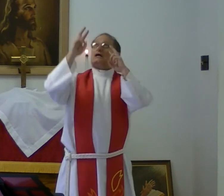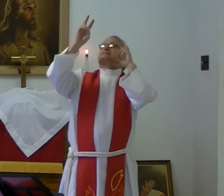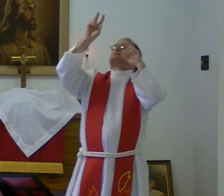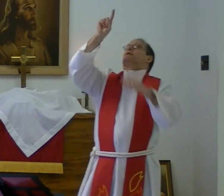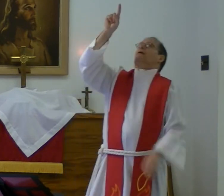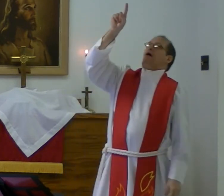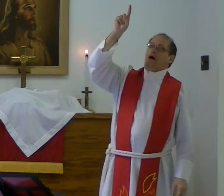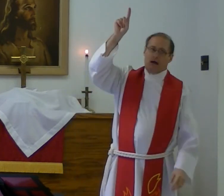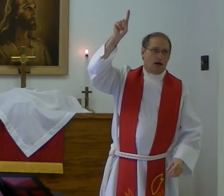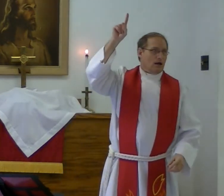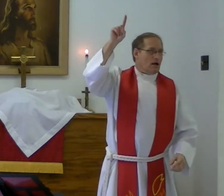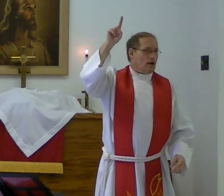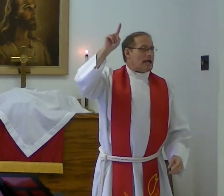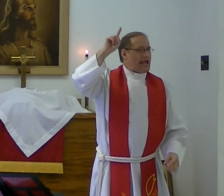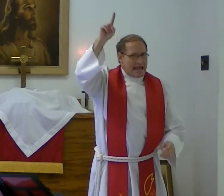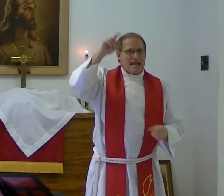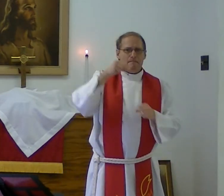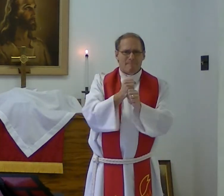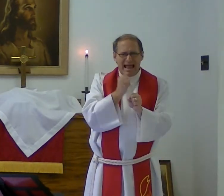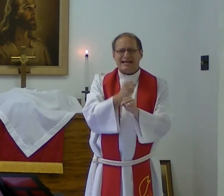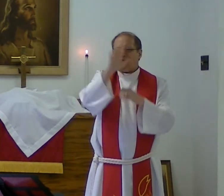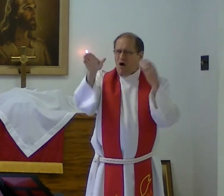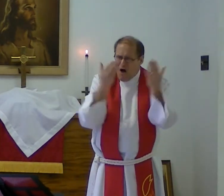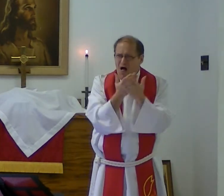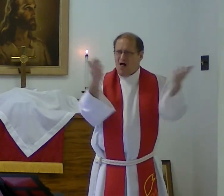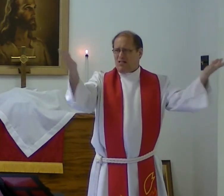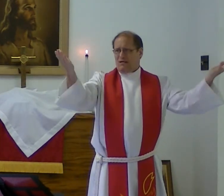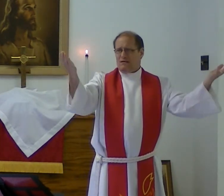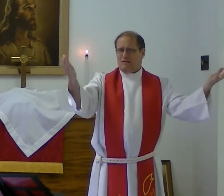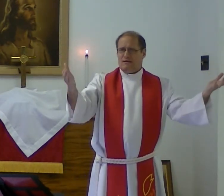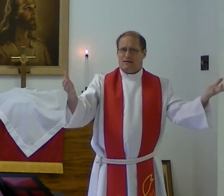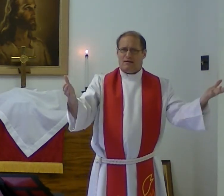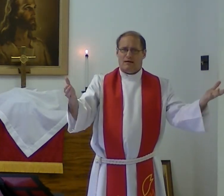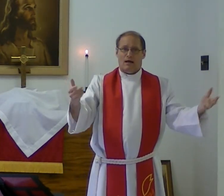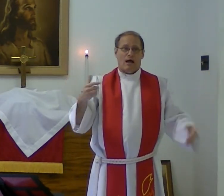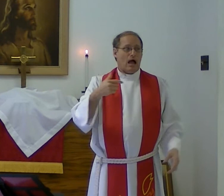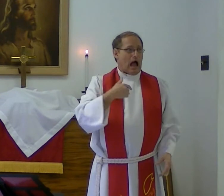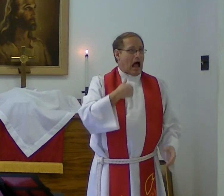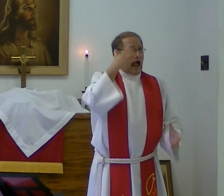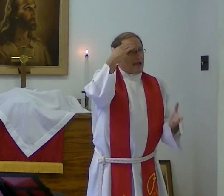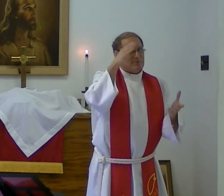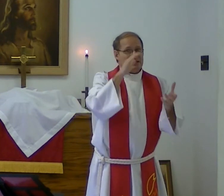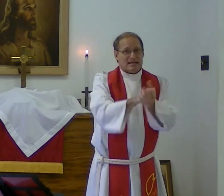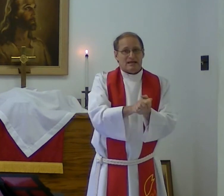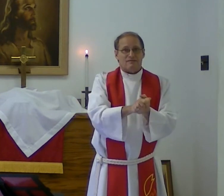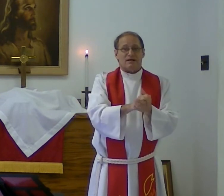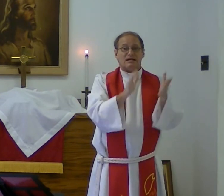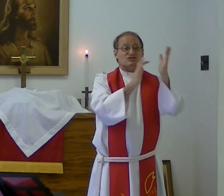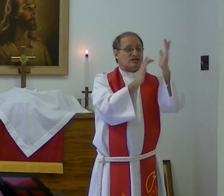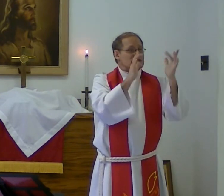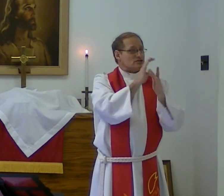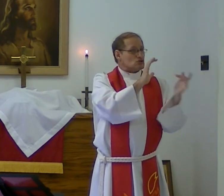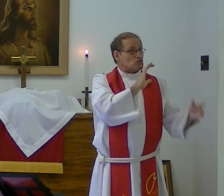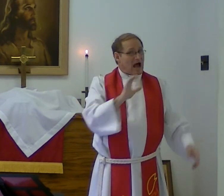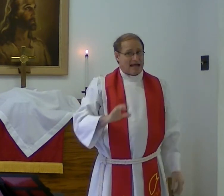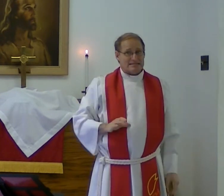see, He made it all. I believe in Jesus Christ,